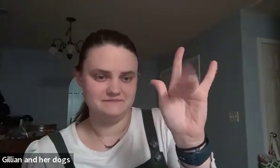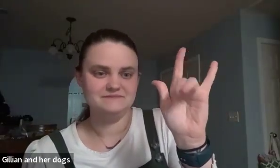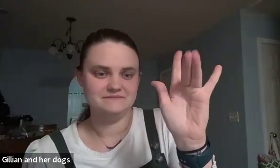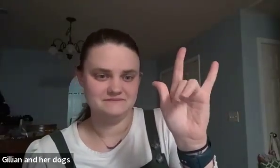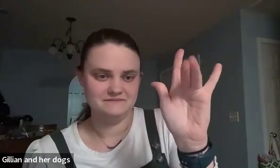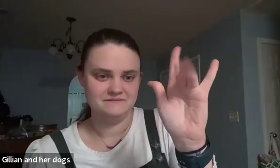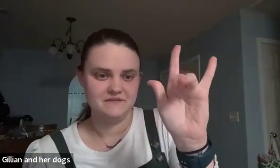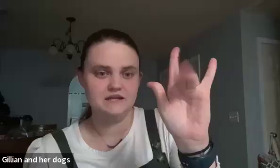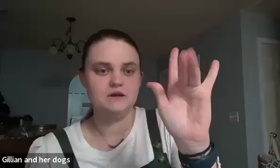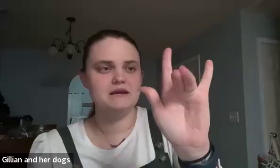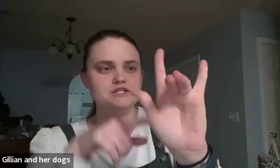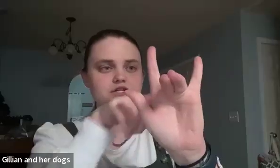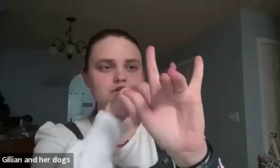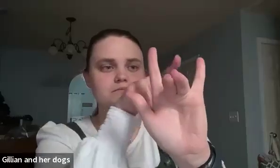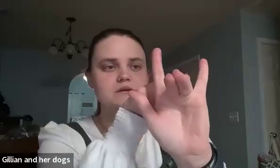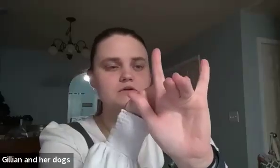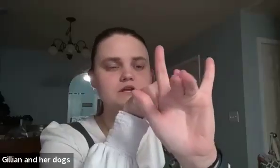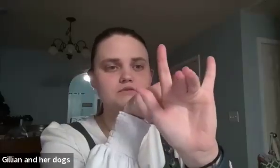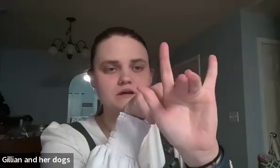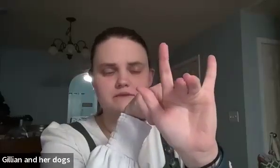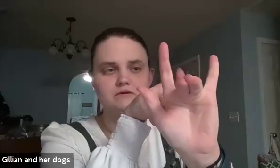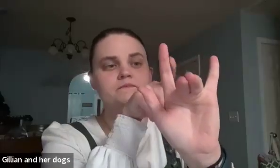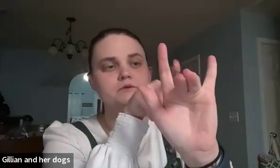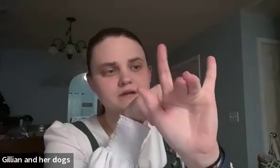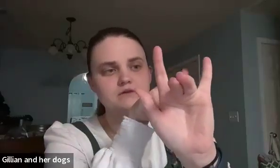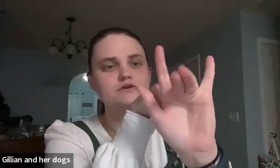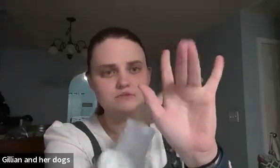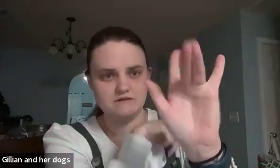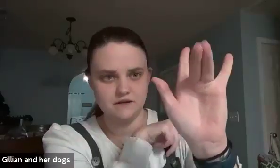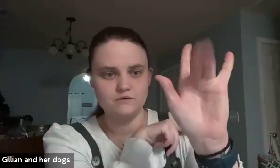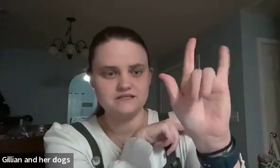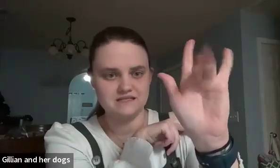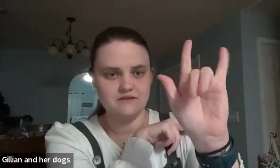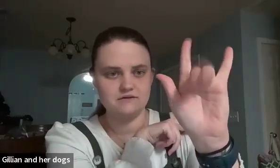Mm-hmm. And you want to make sure your middle and your ring finger are the ones together.